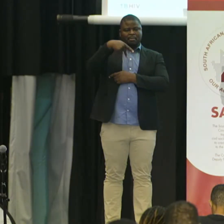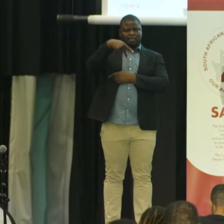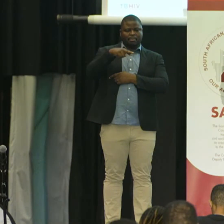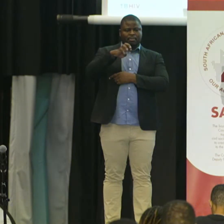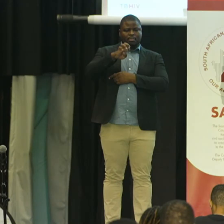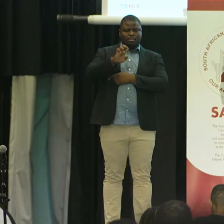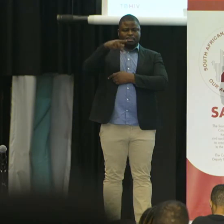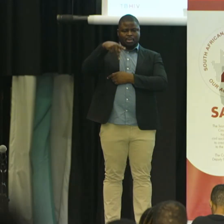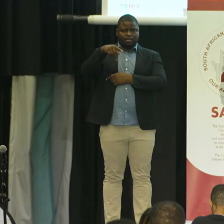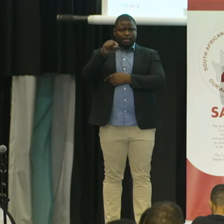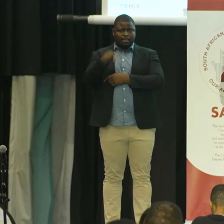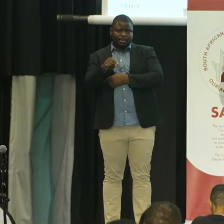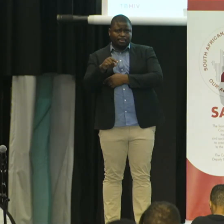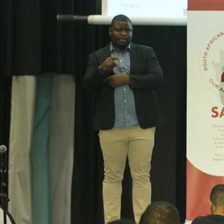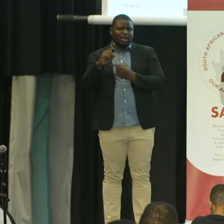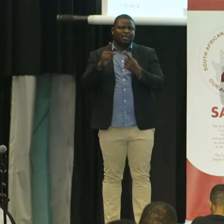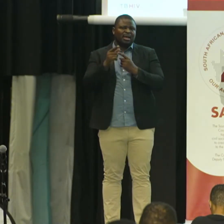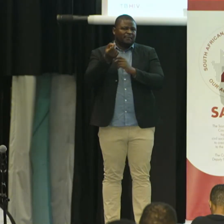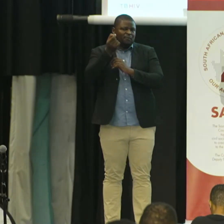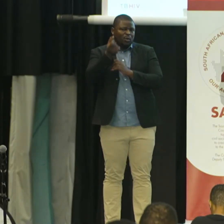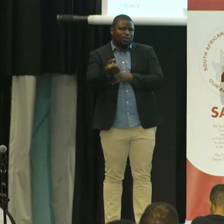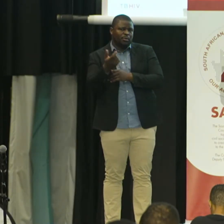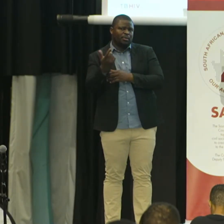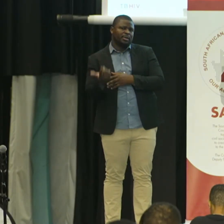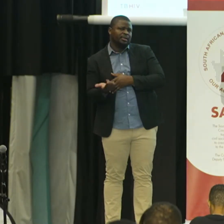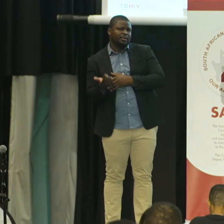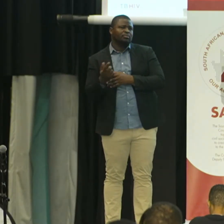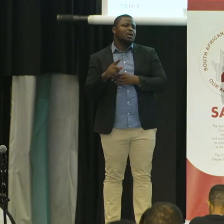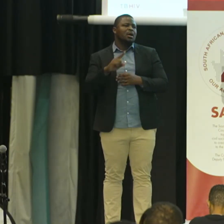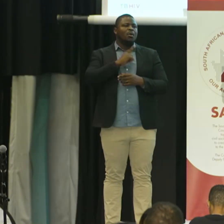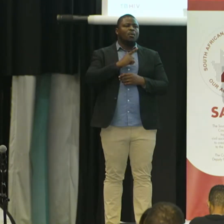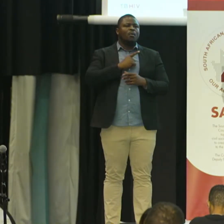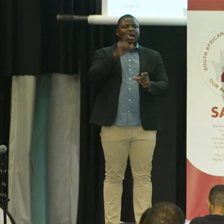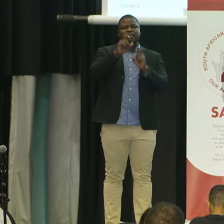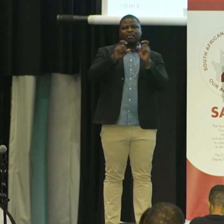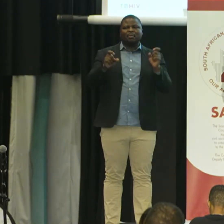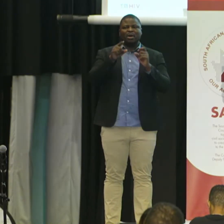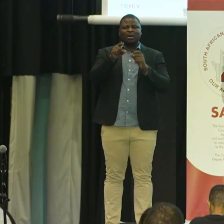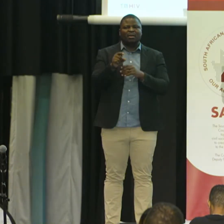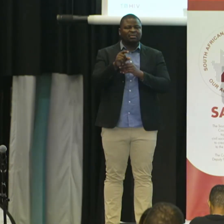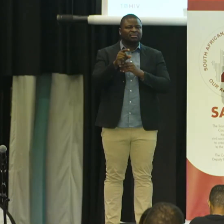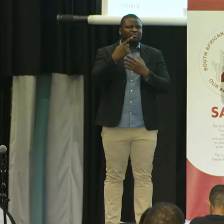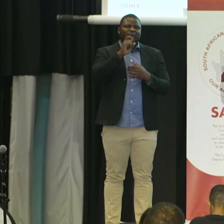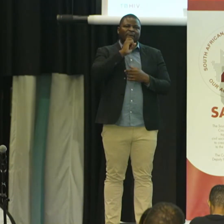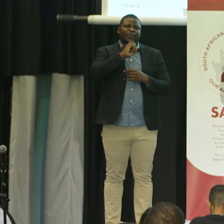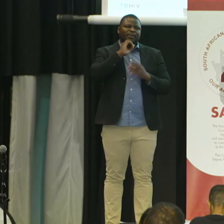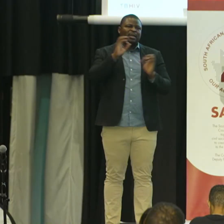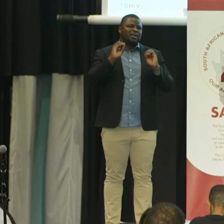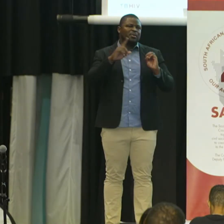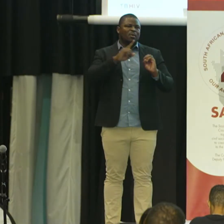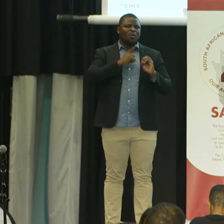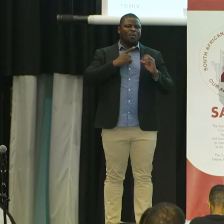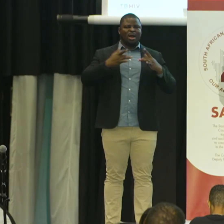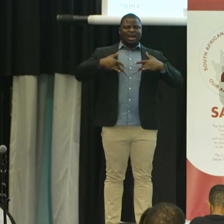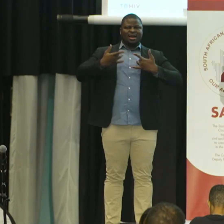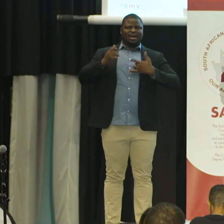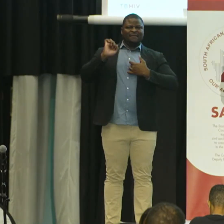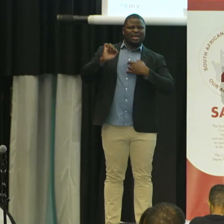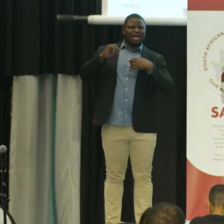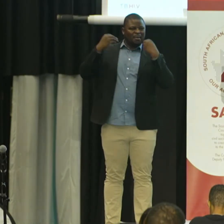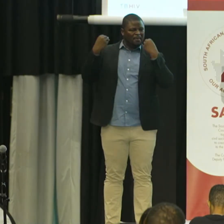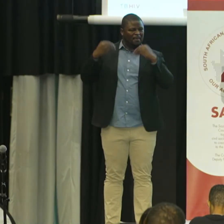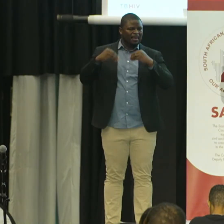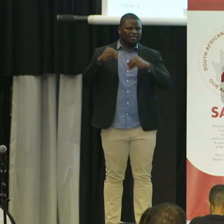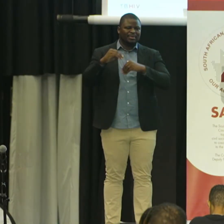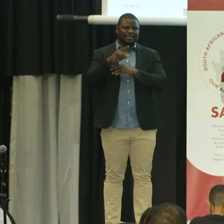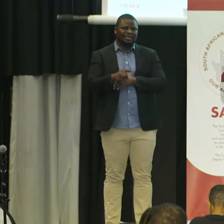to sustain their PrEP. They have enough going on in their lives for PrEP perhaps not to